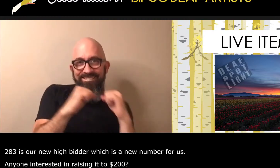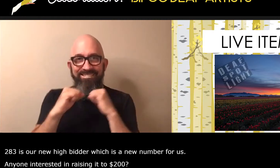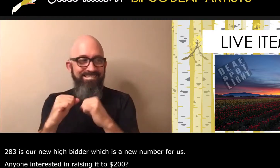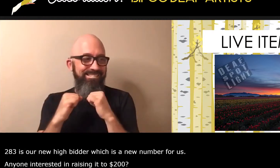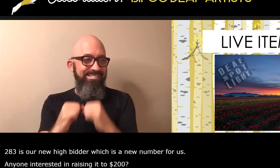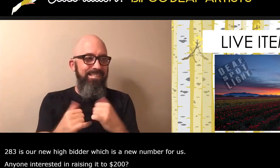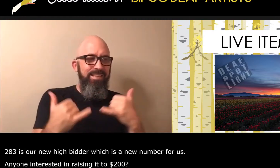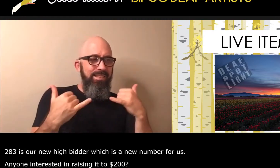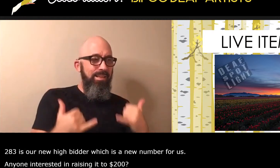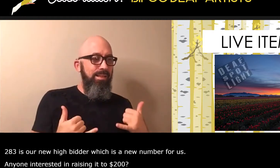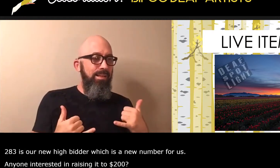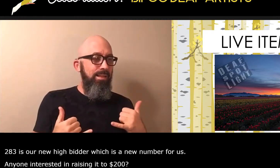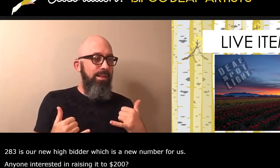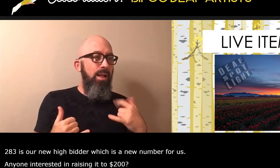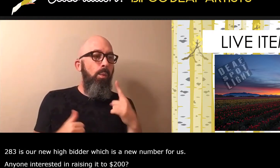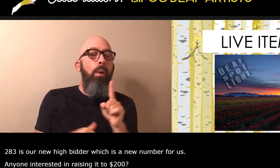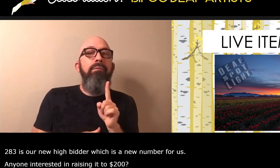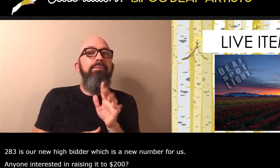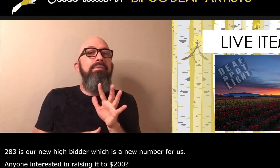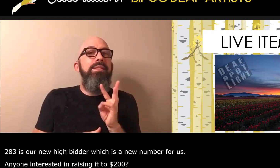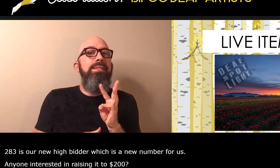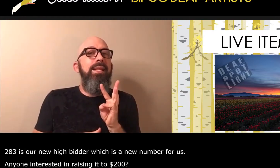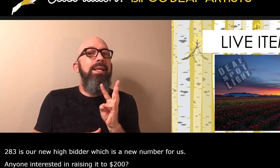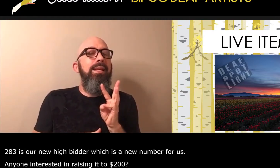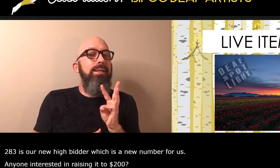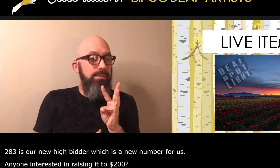Keep it going. Keep it going.